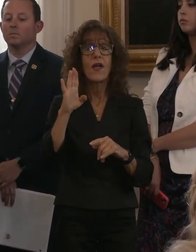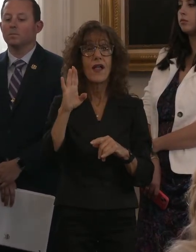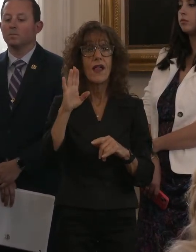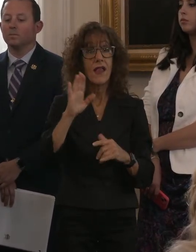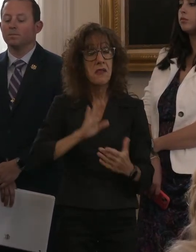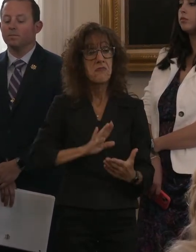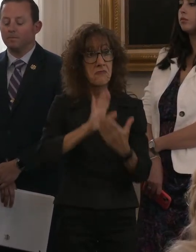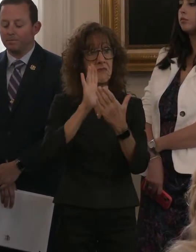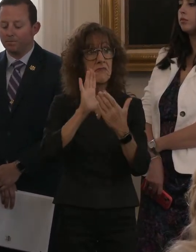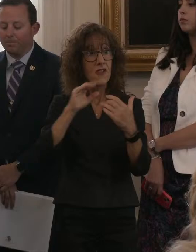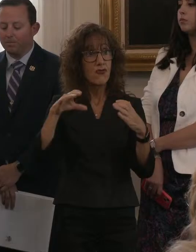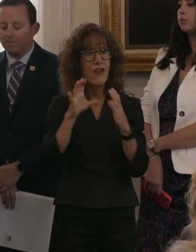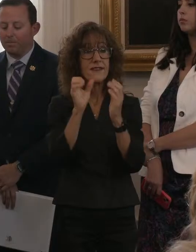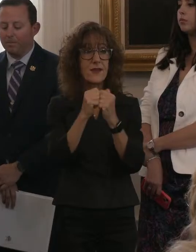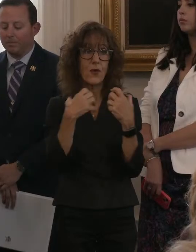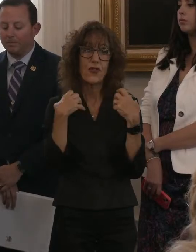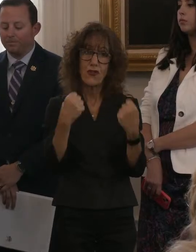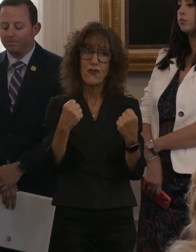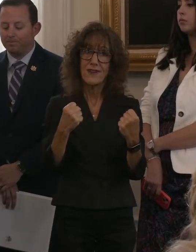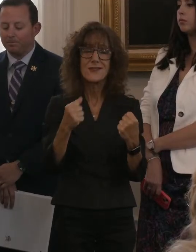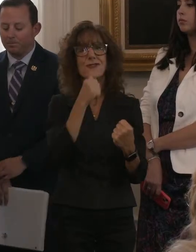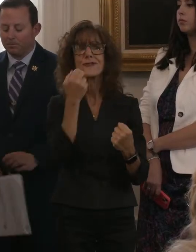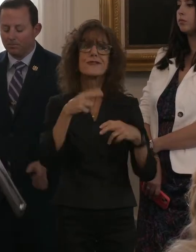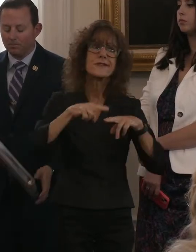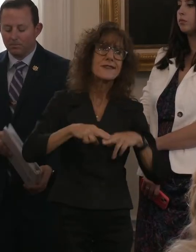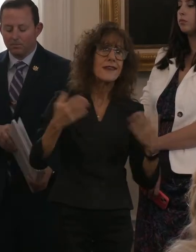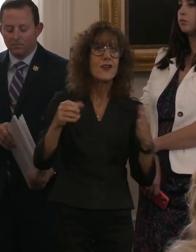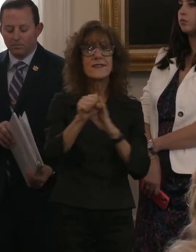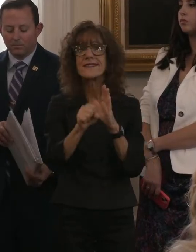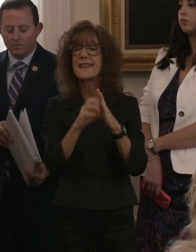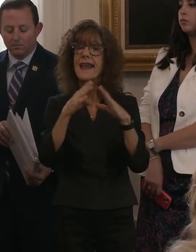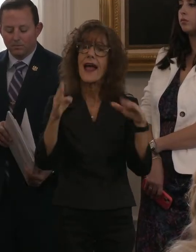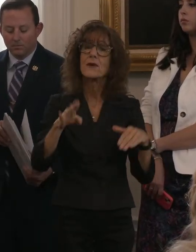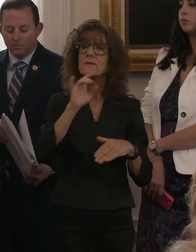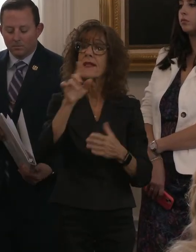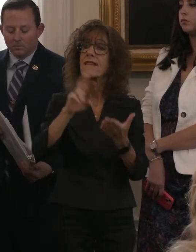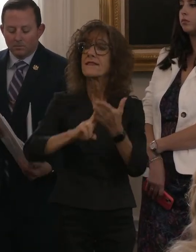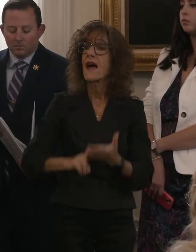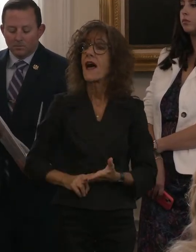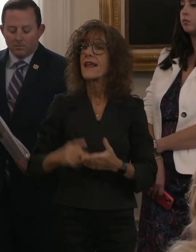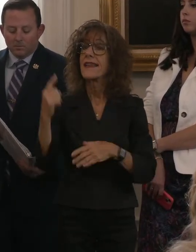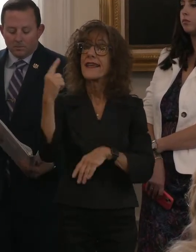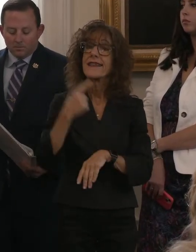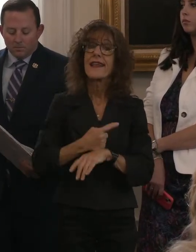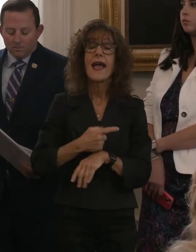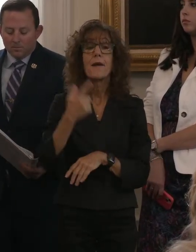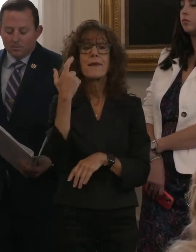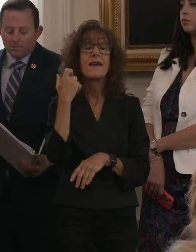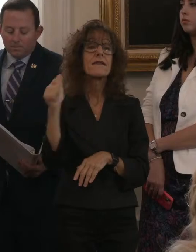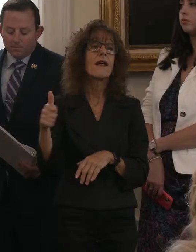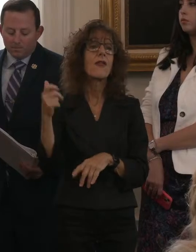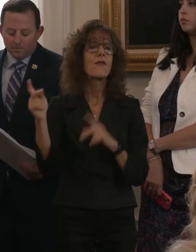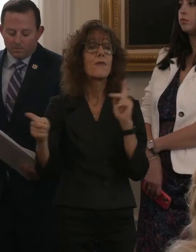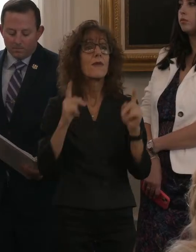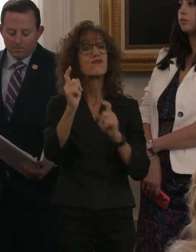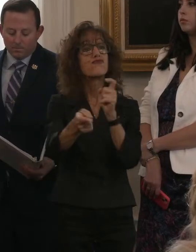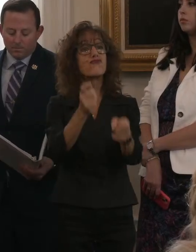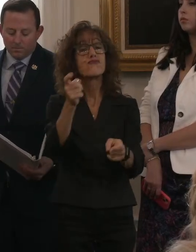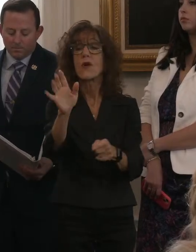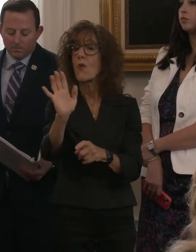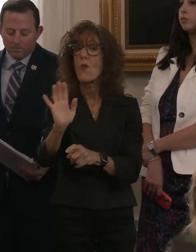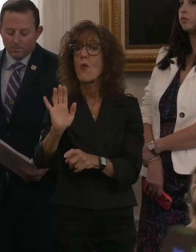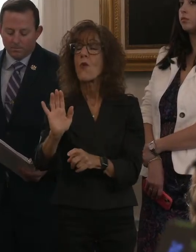courage. You don't just sit here in the State House on bill signing day by the charity of others. You get